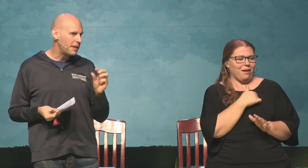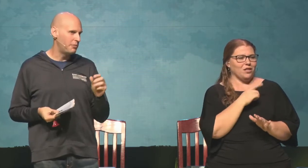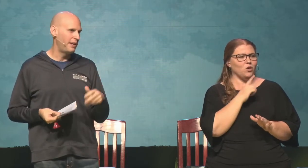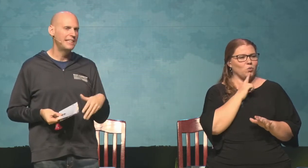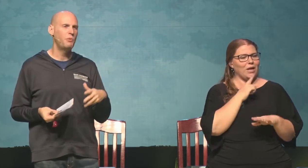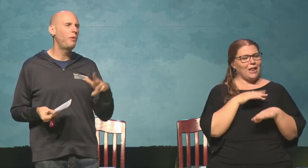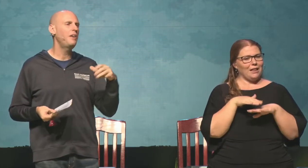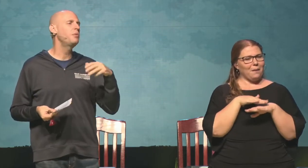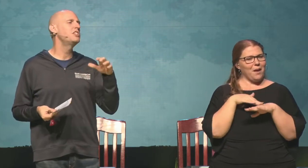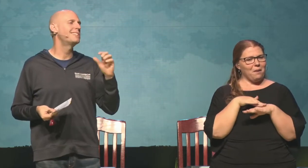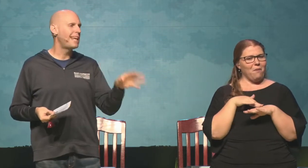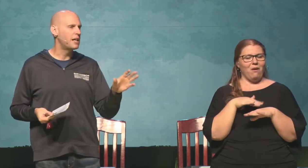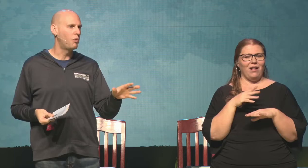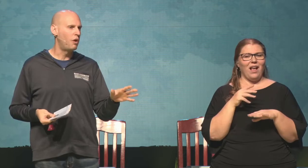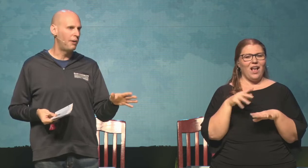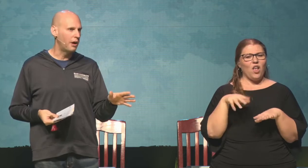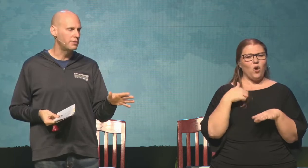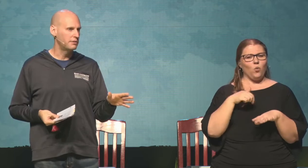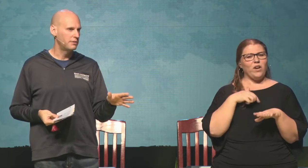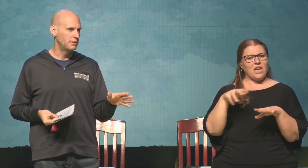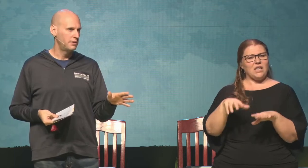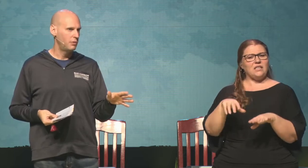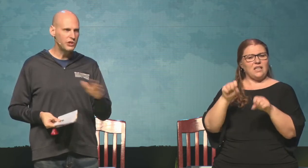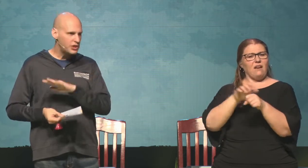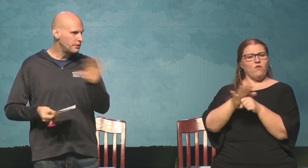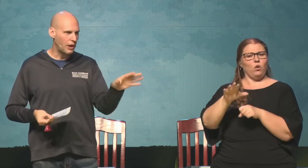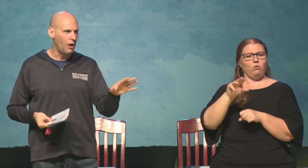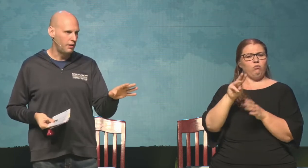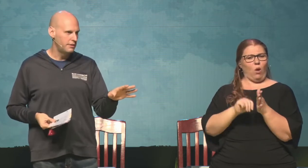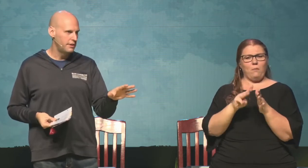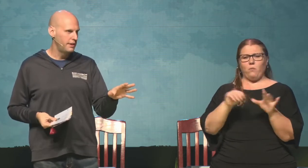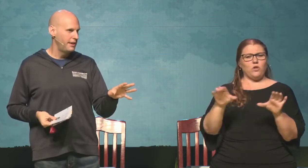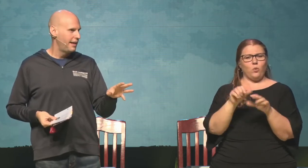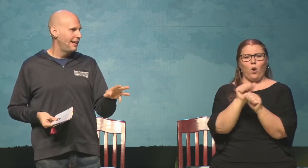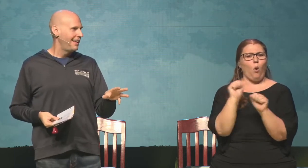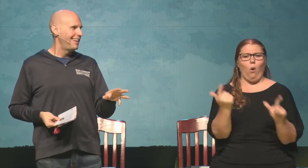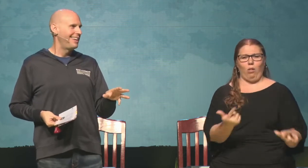pretty minimal. And I said, well, why don't we just take Walmart? We'll just do it all.